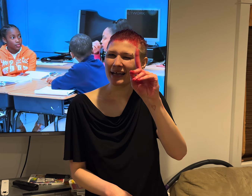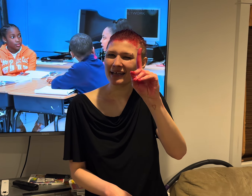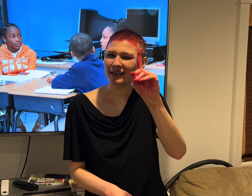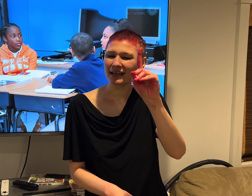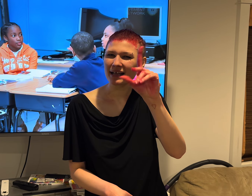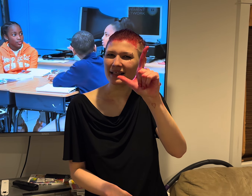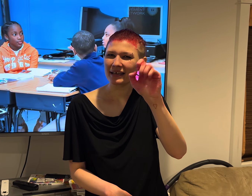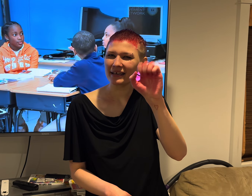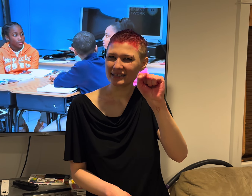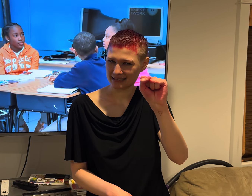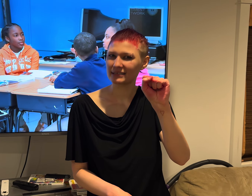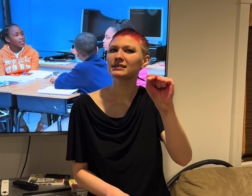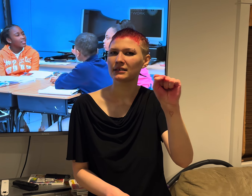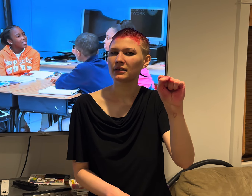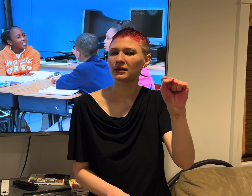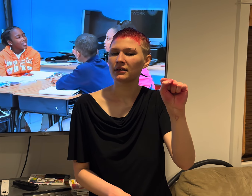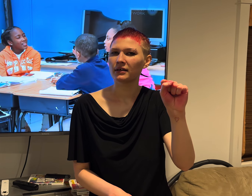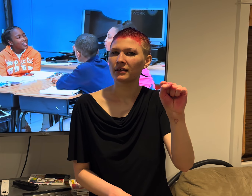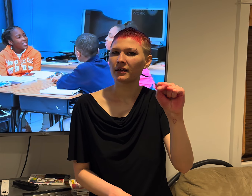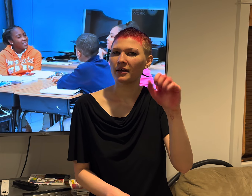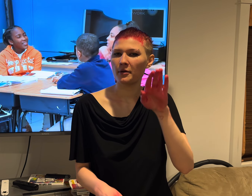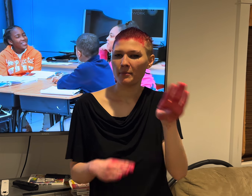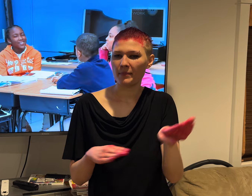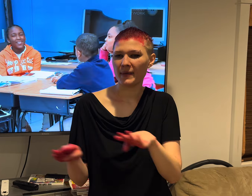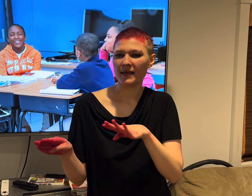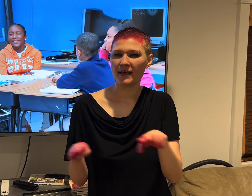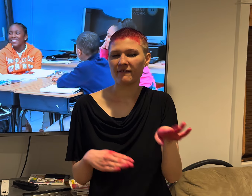That's it. Was held outdoors. Oh, was held outdoors.